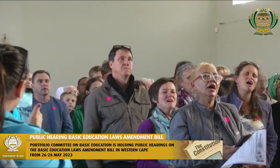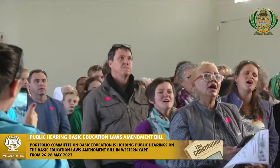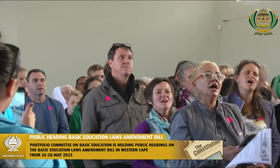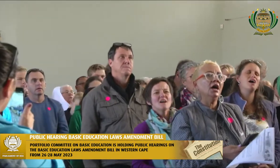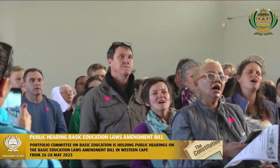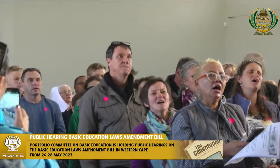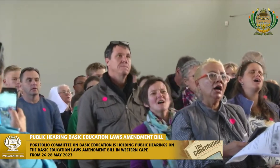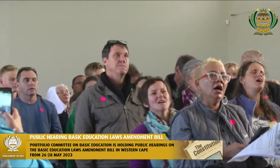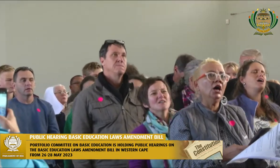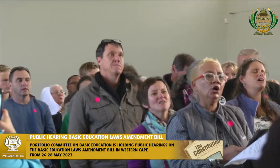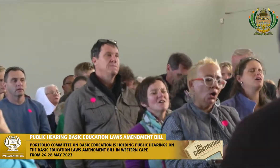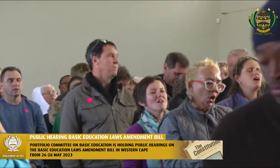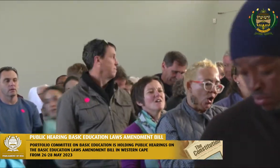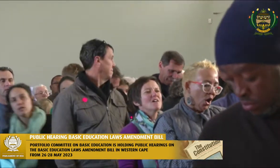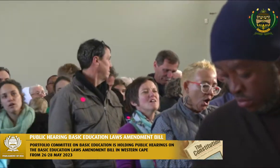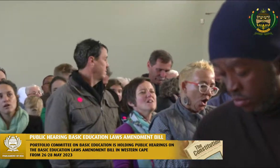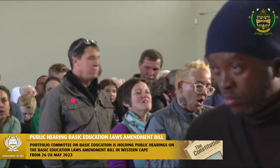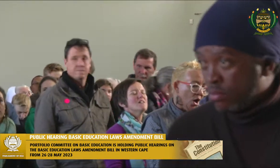all the